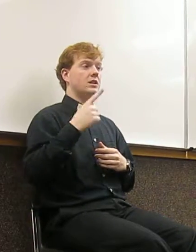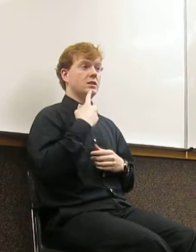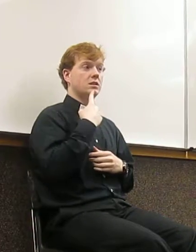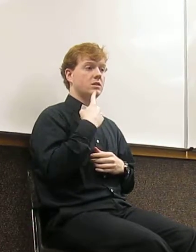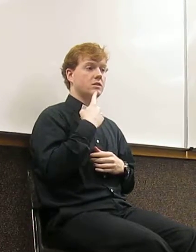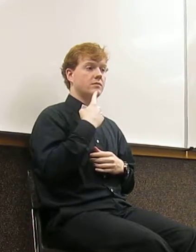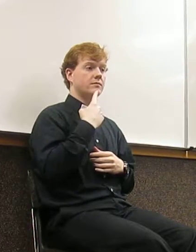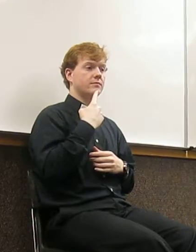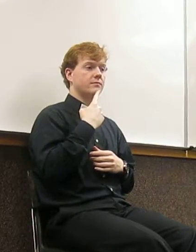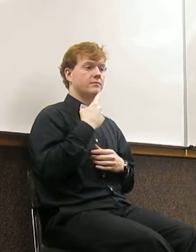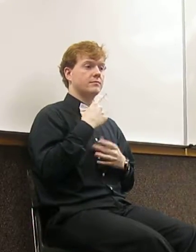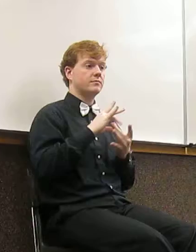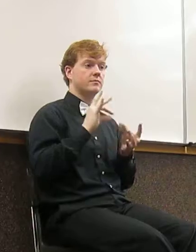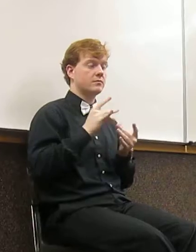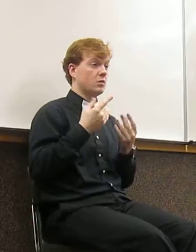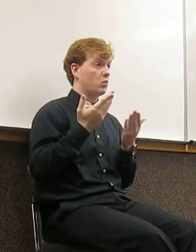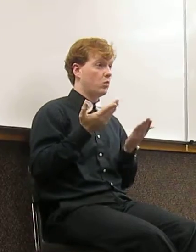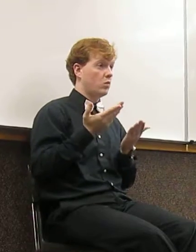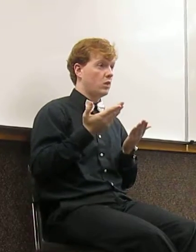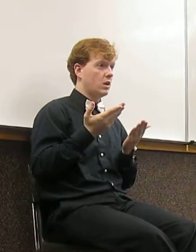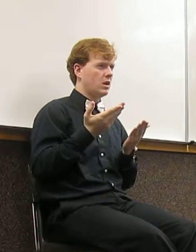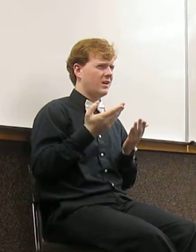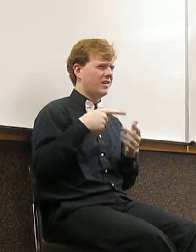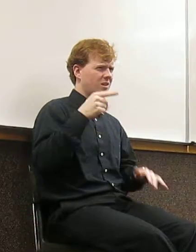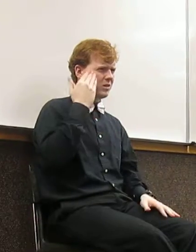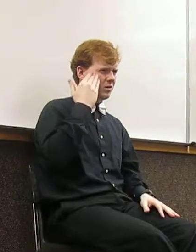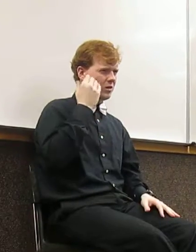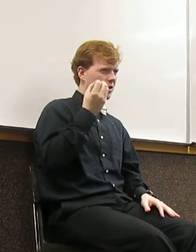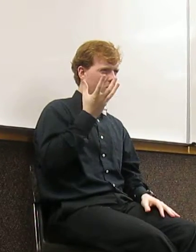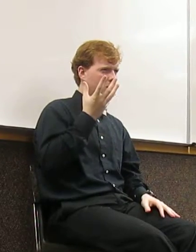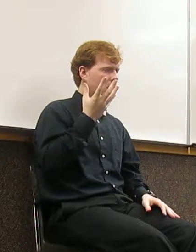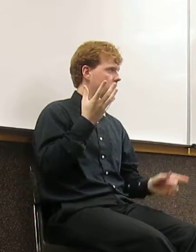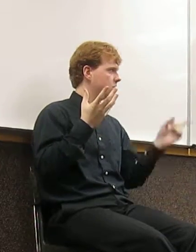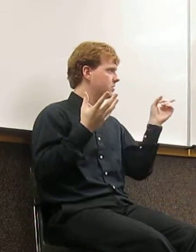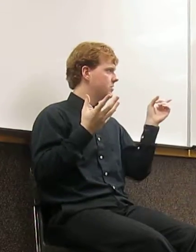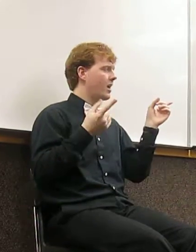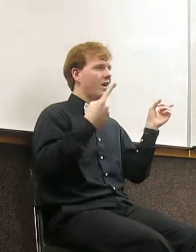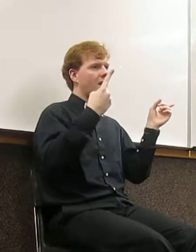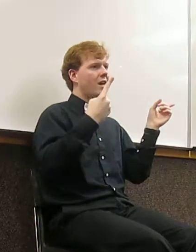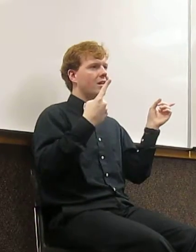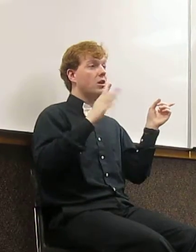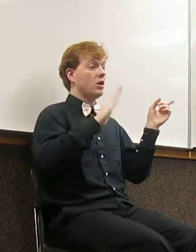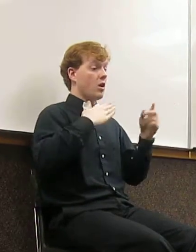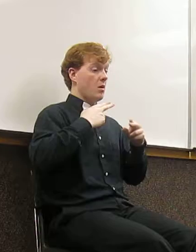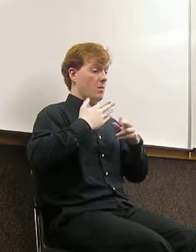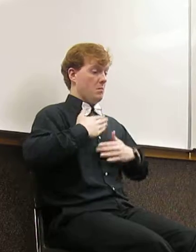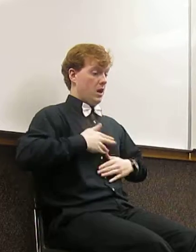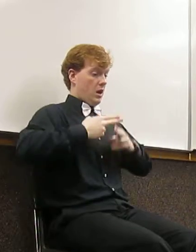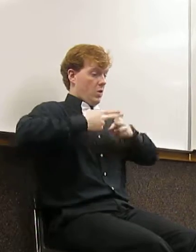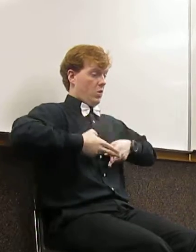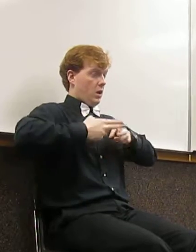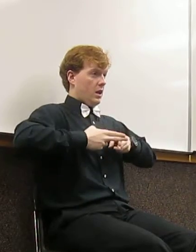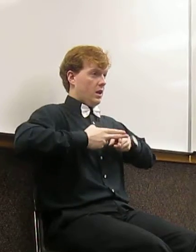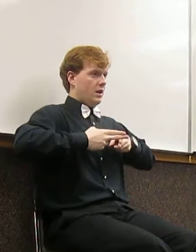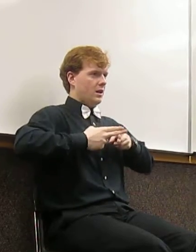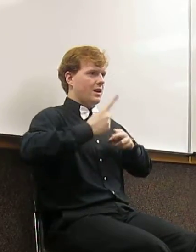how much. Does anyone know how much our current, how much they say to drink? Yeah. Isn't it half your body weight in ounces? Yep, that's it. So half of your